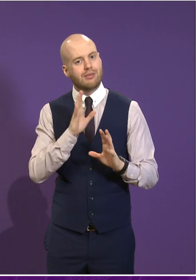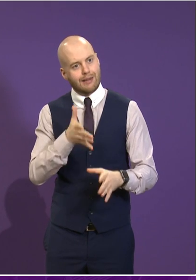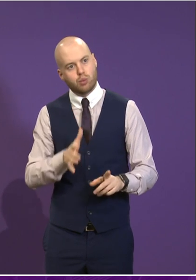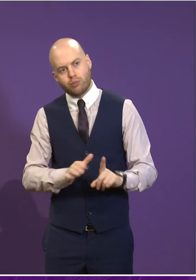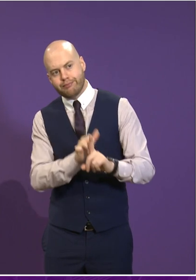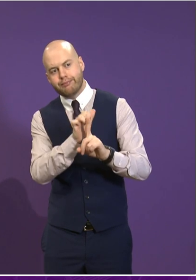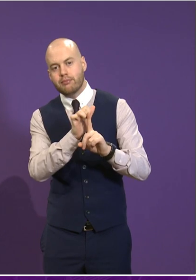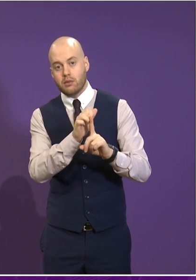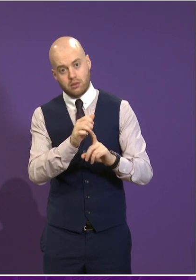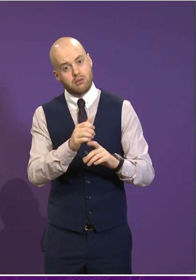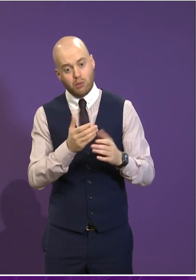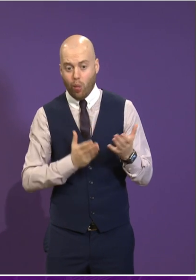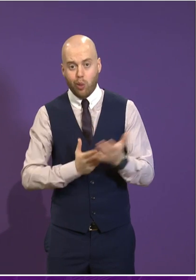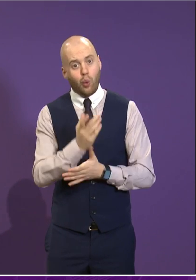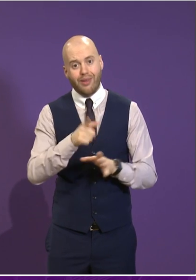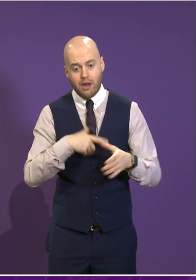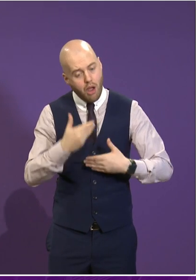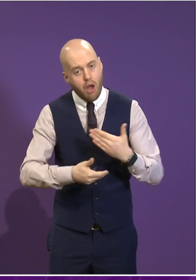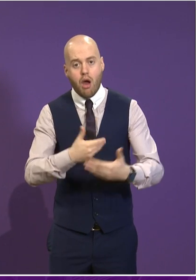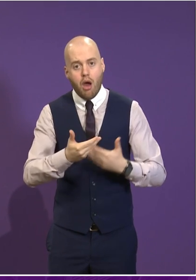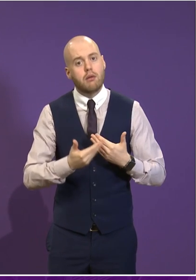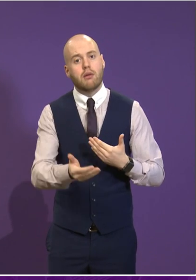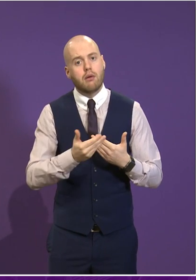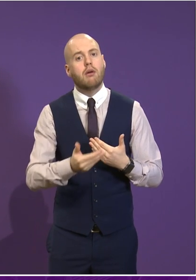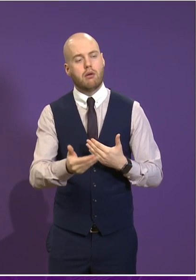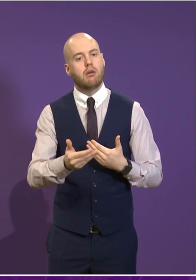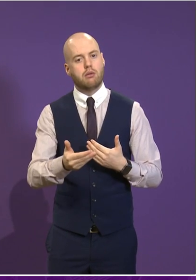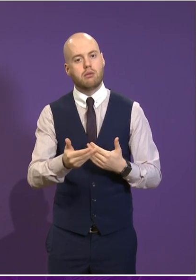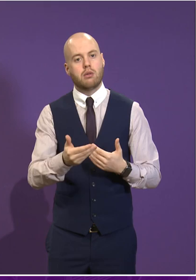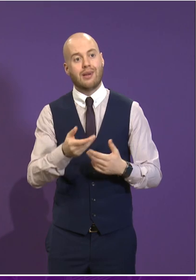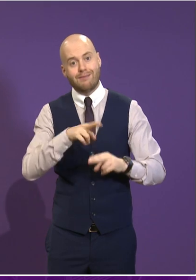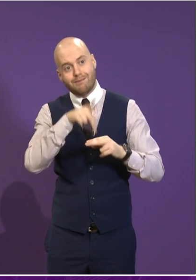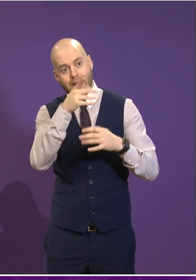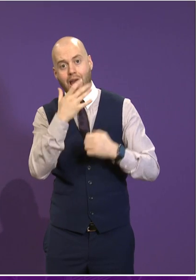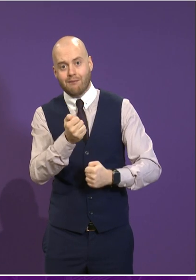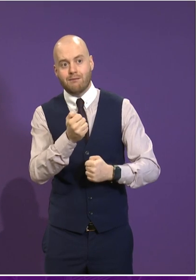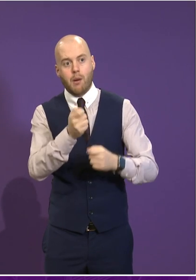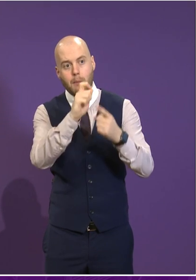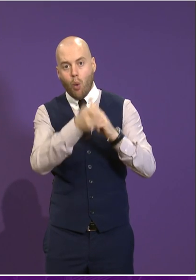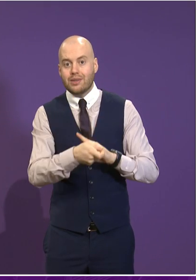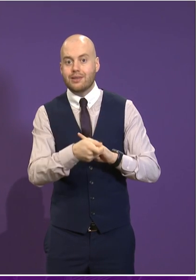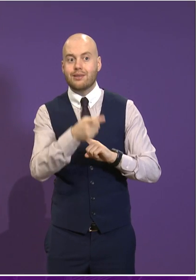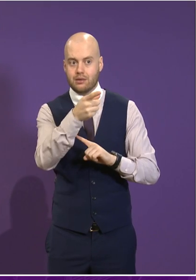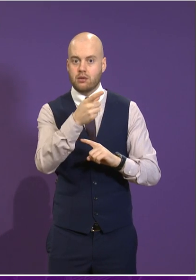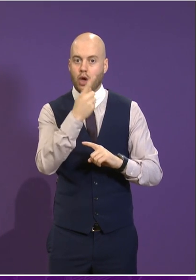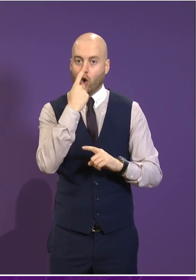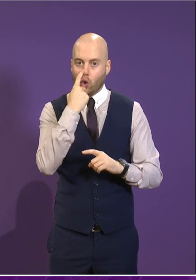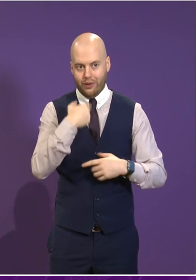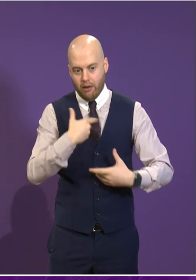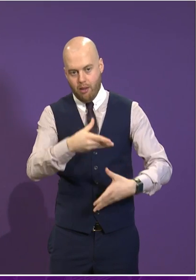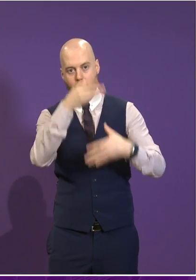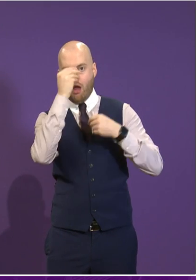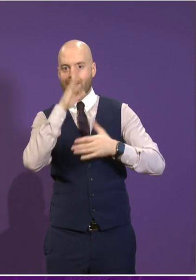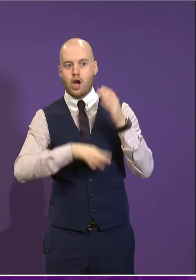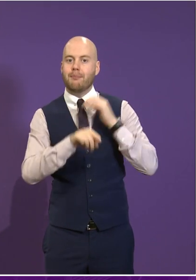throughout the year. And you know, there are particular points where that feeds into the outcome agreement preparation, but there are other points where it's